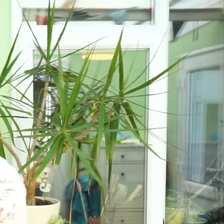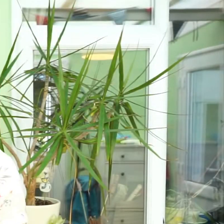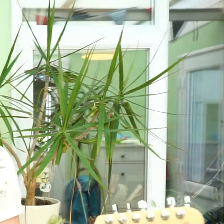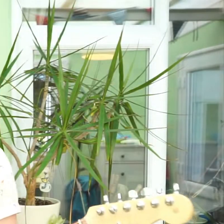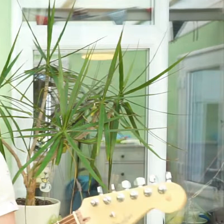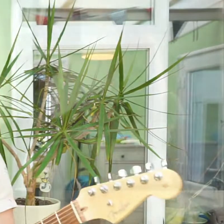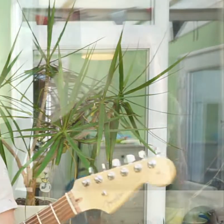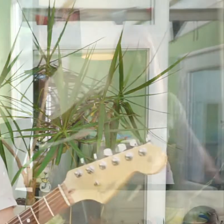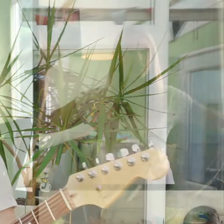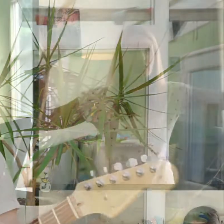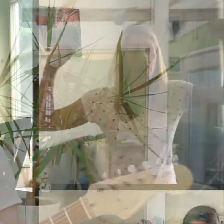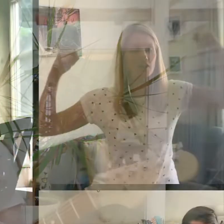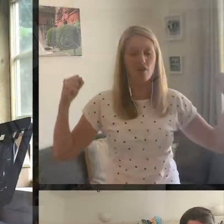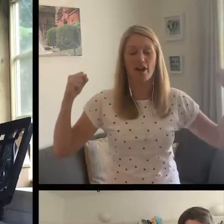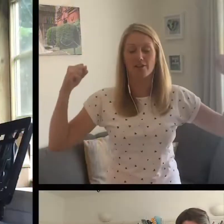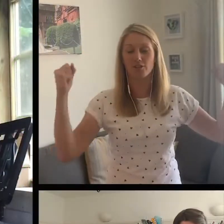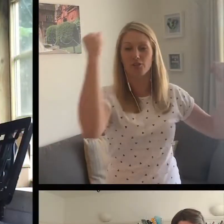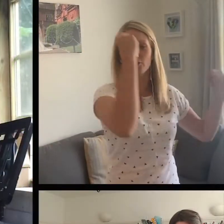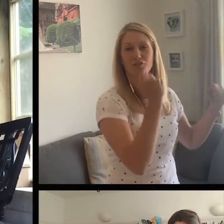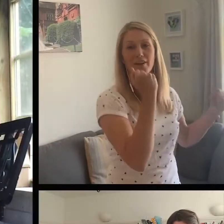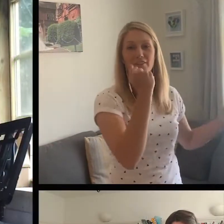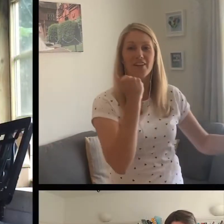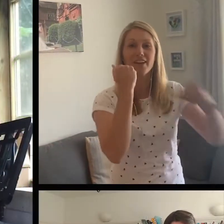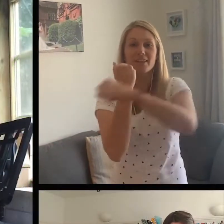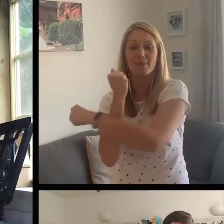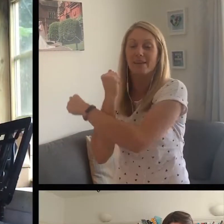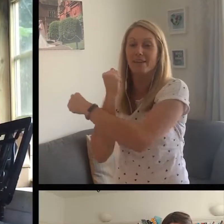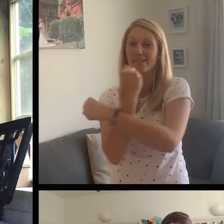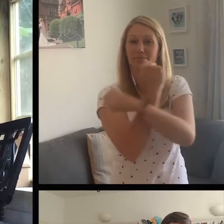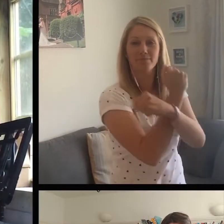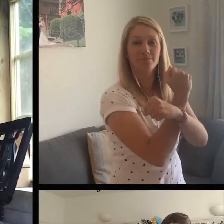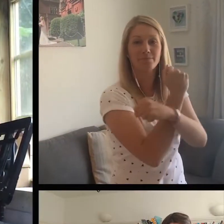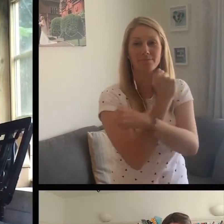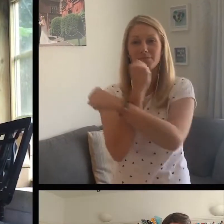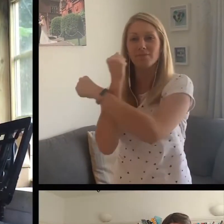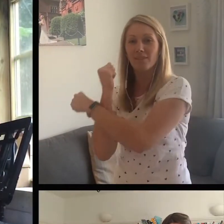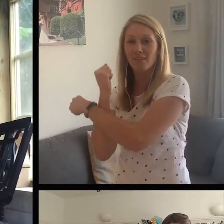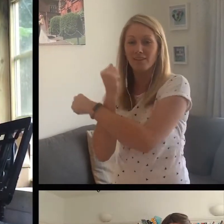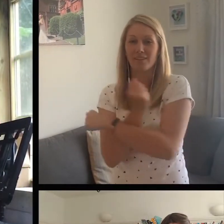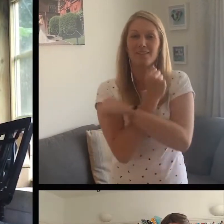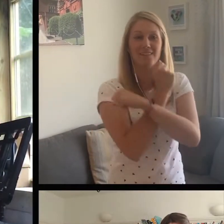I can do all things in Christ who strengthens me.